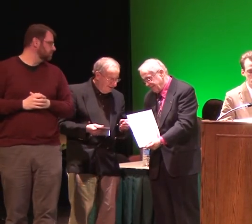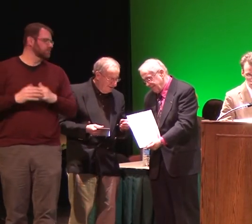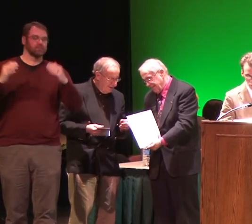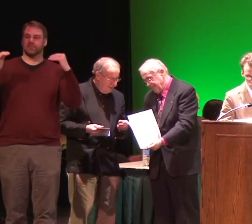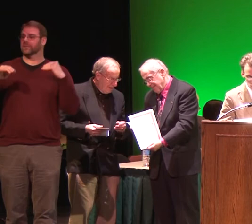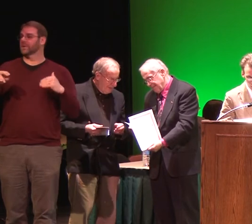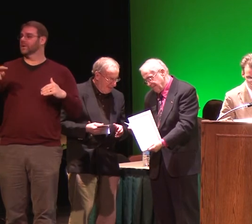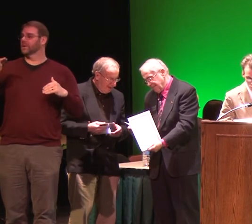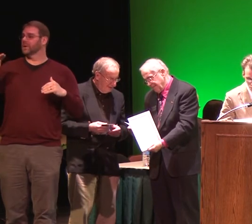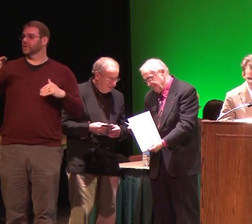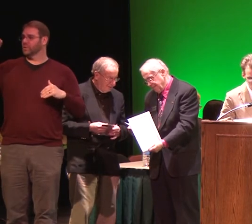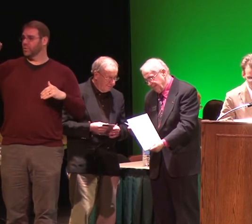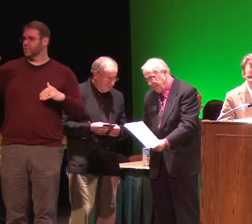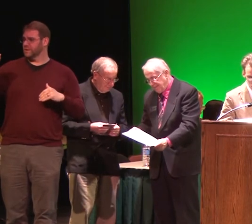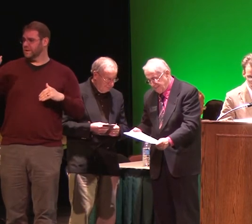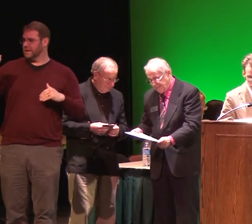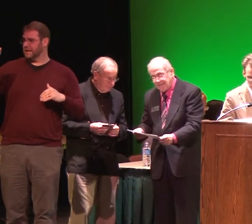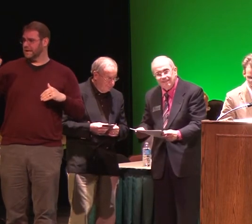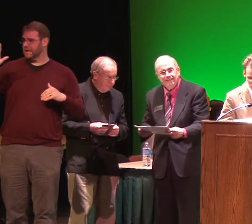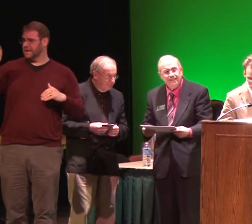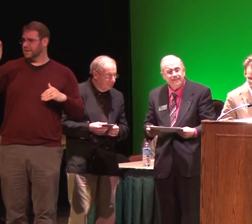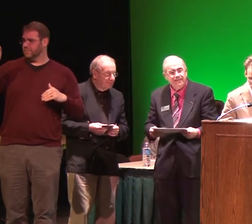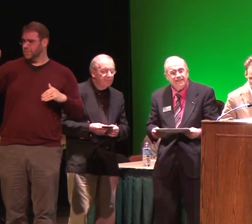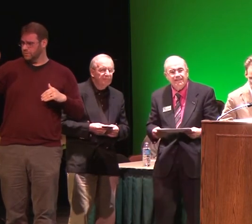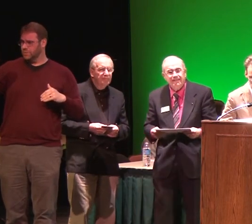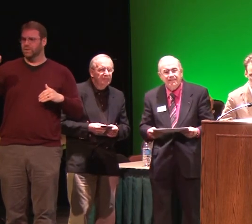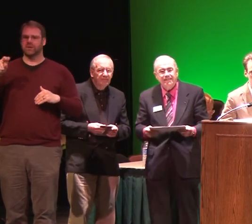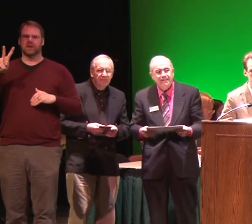From North Attleboro High School, Victor Kai.